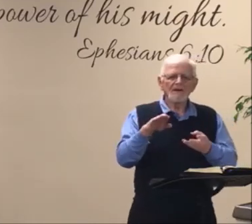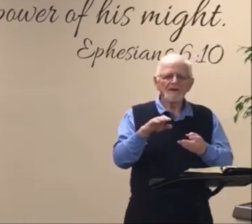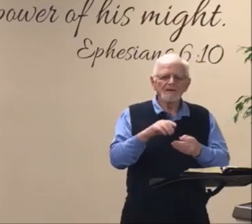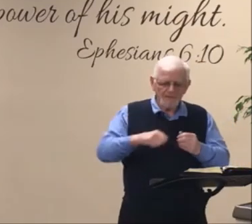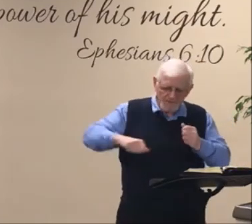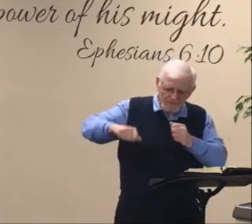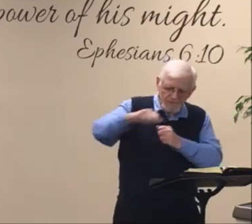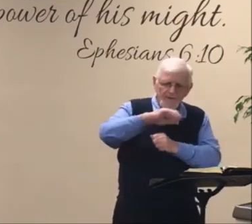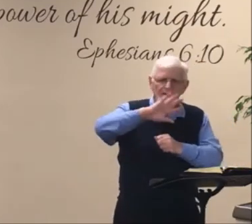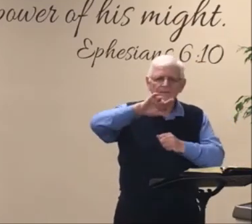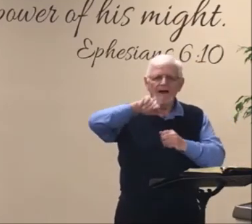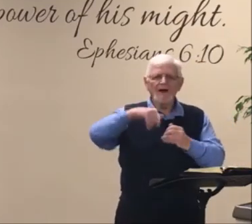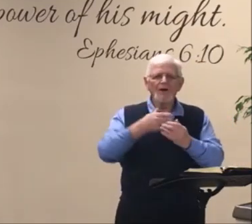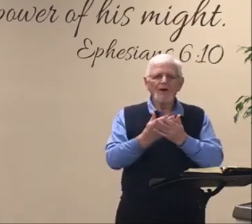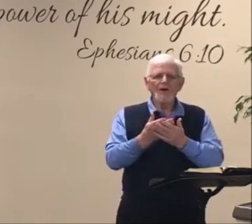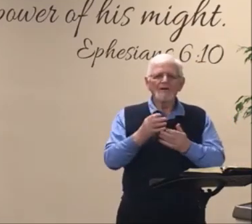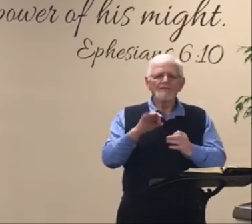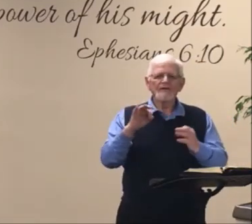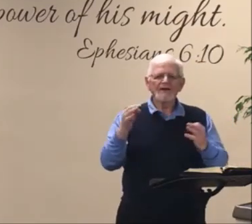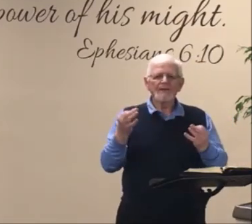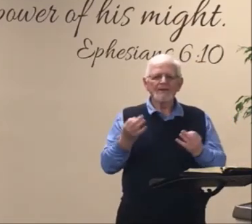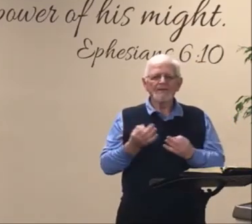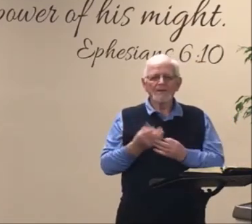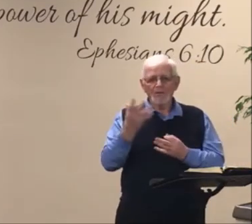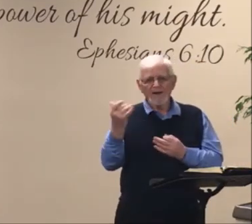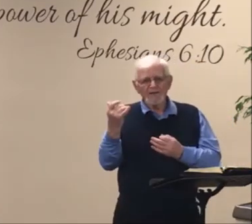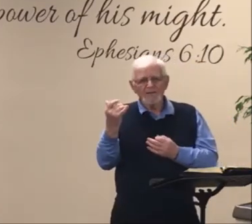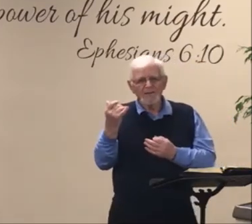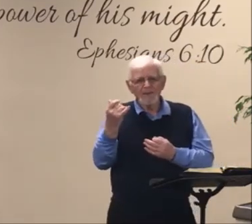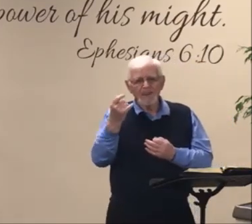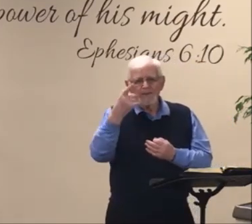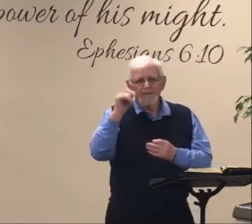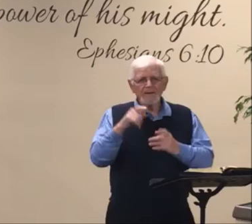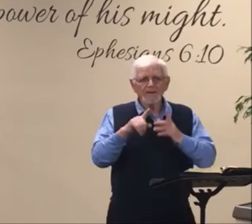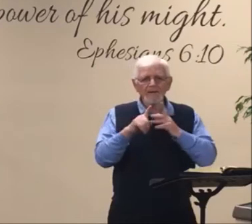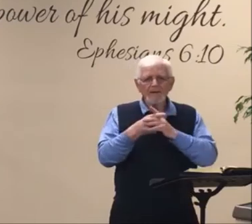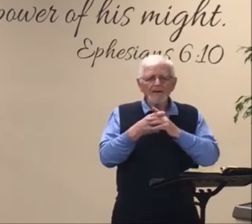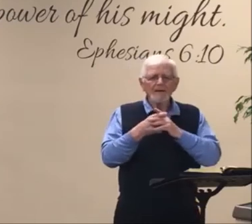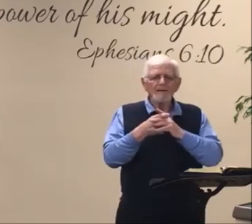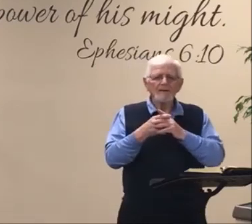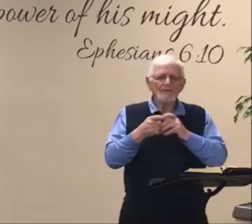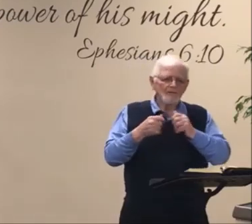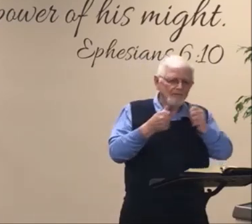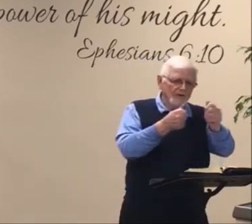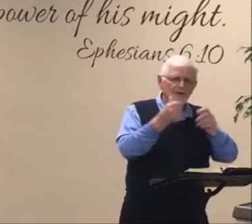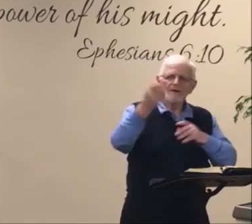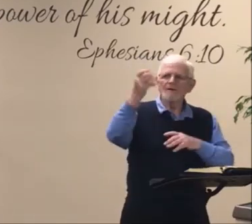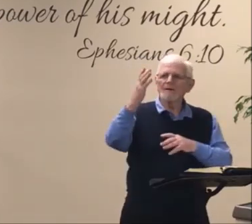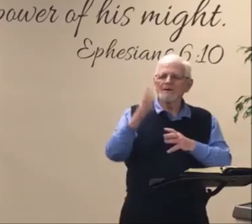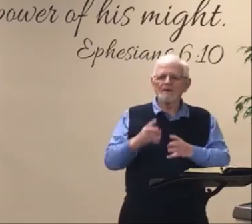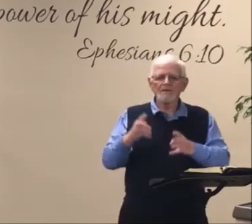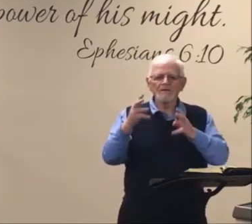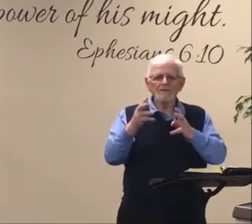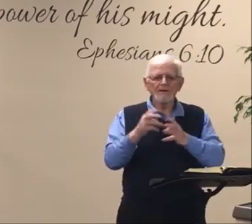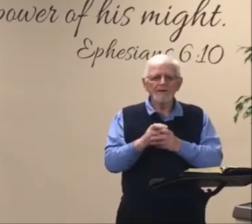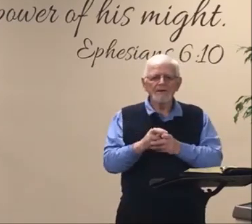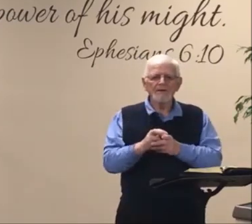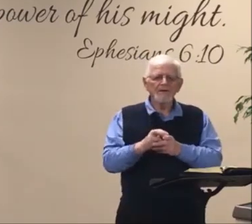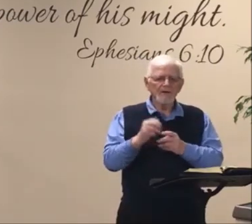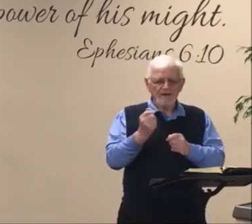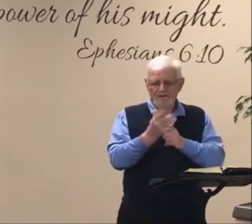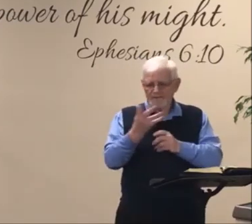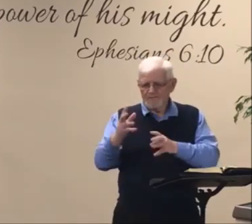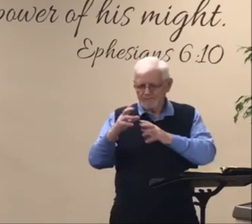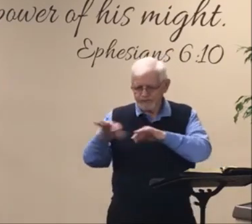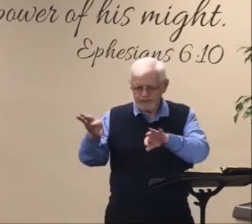surrounded by his whole family. Why? Because he started going God's way. You say, well, things get all torn apart